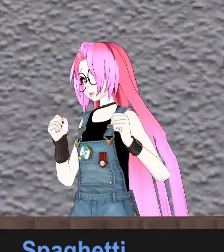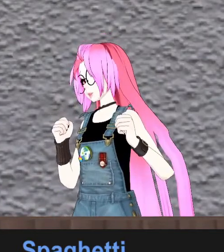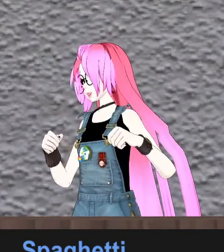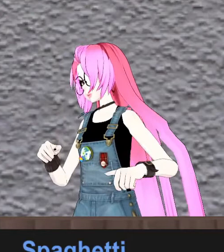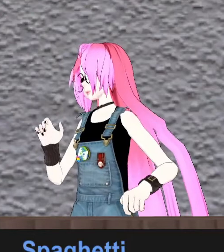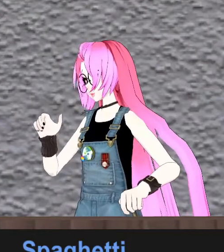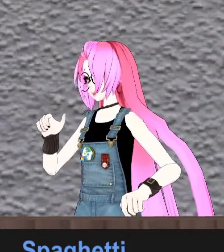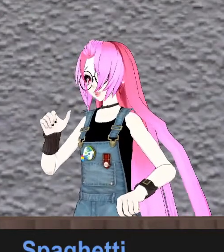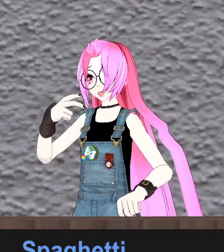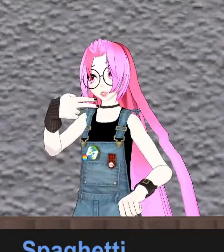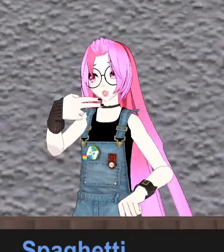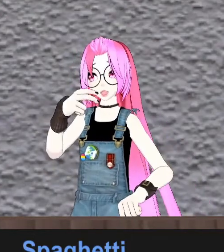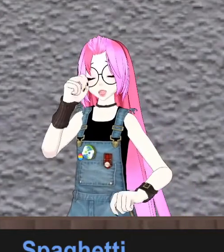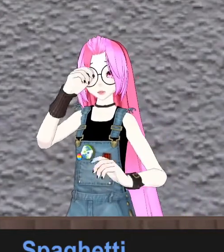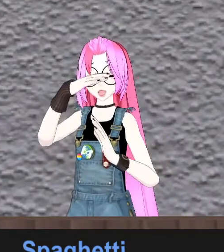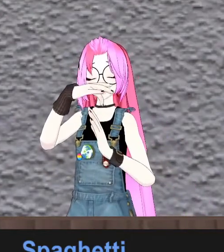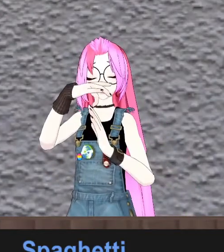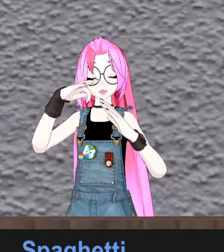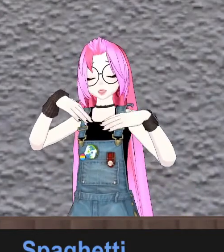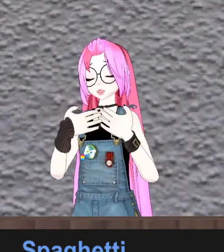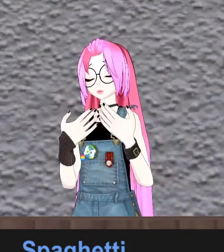Yep. And then what about hot? How you saying hot?